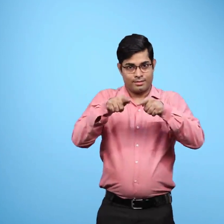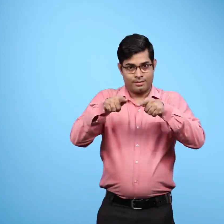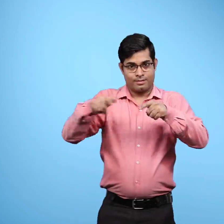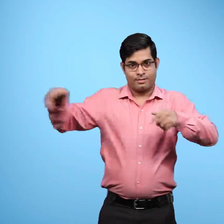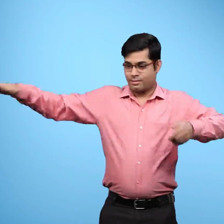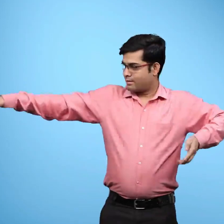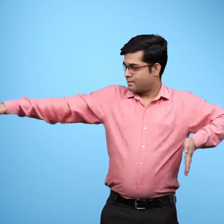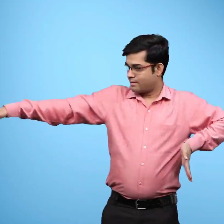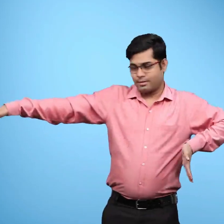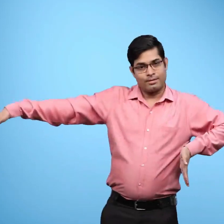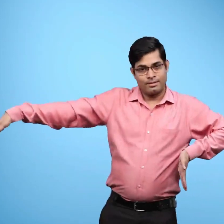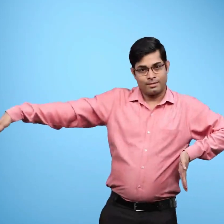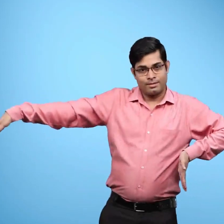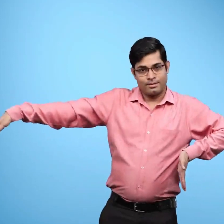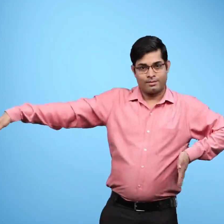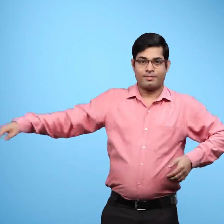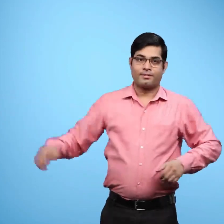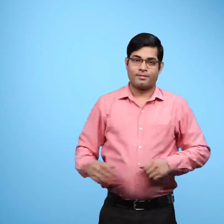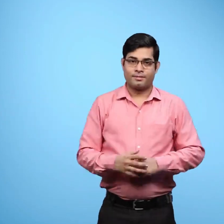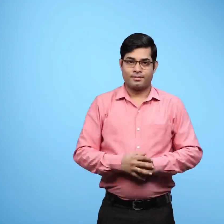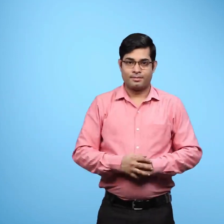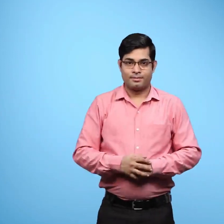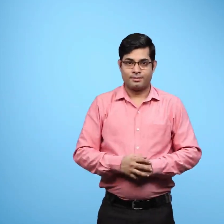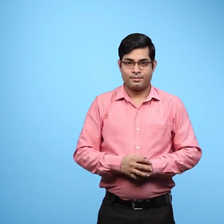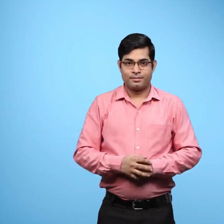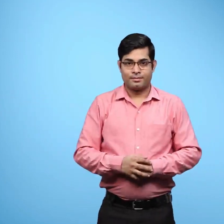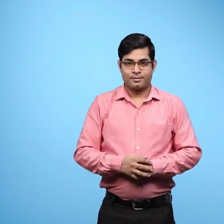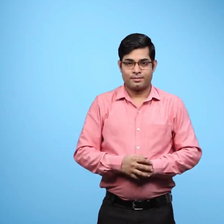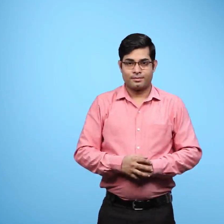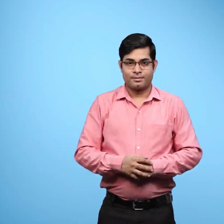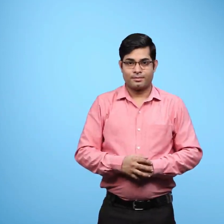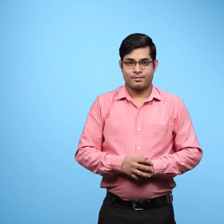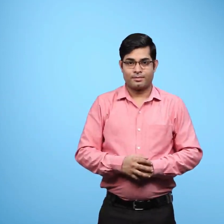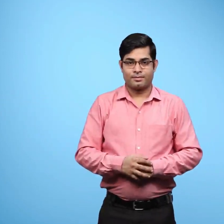body. Position of legs and feet remains same as in picture 2.